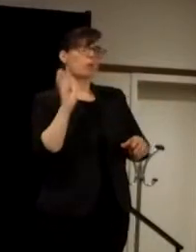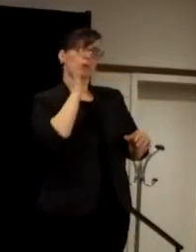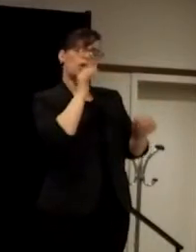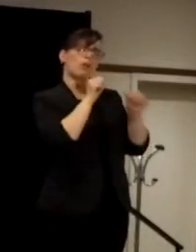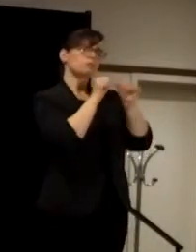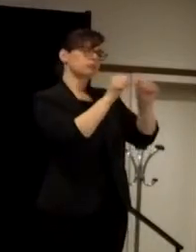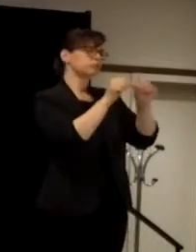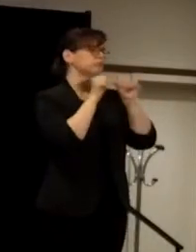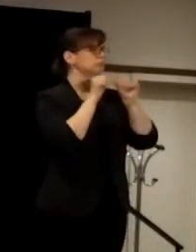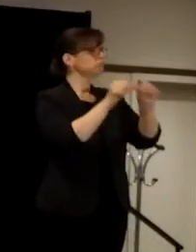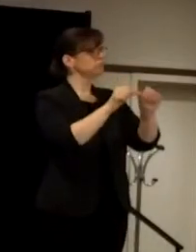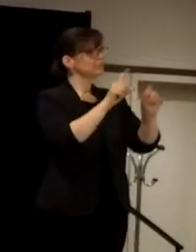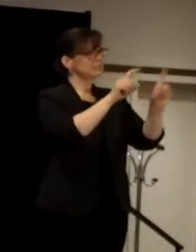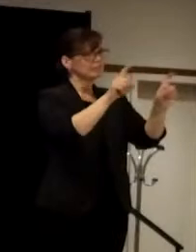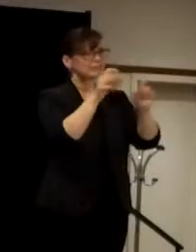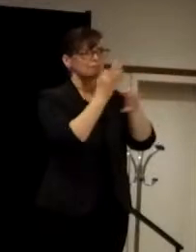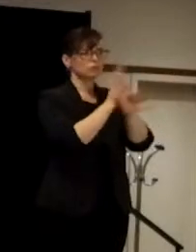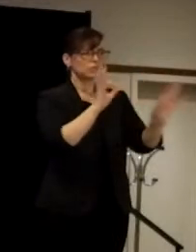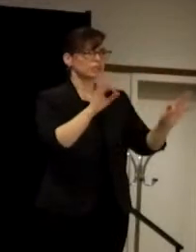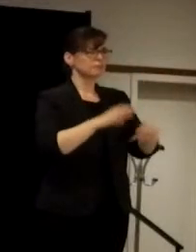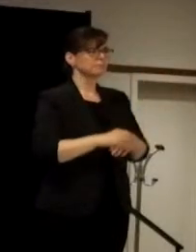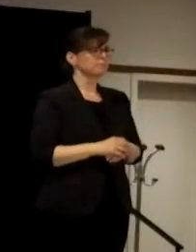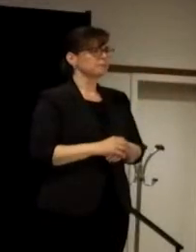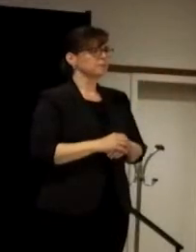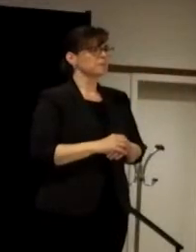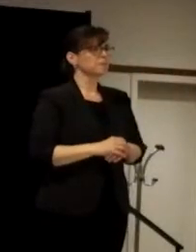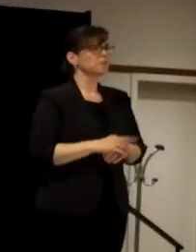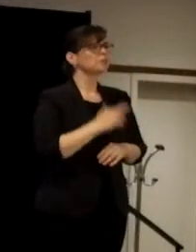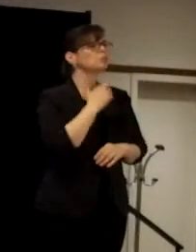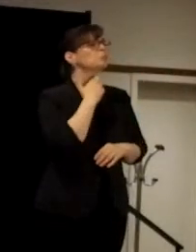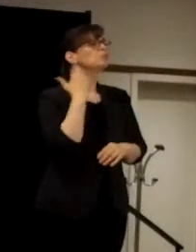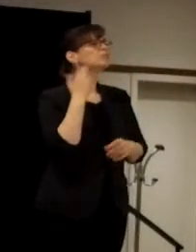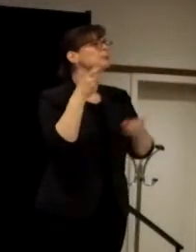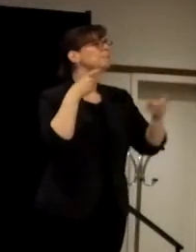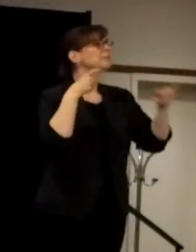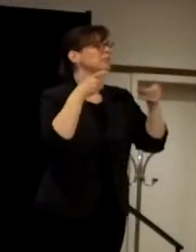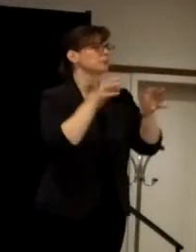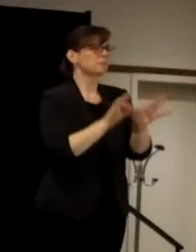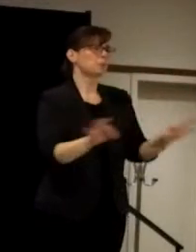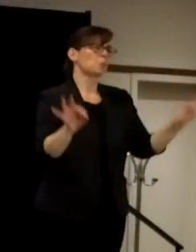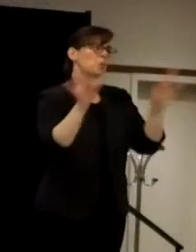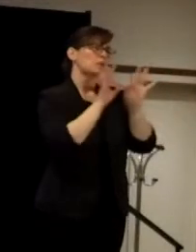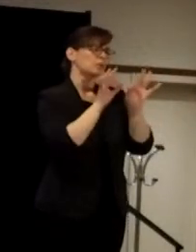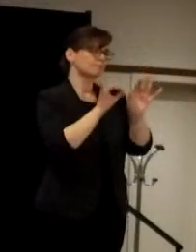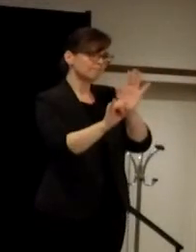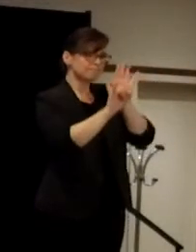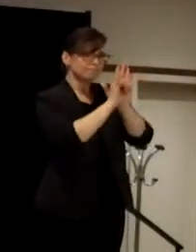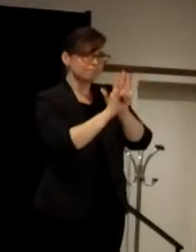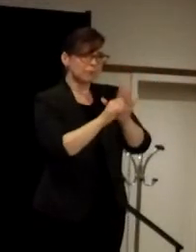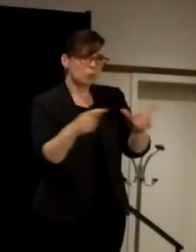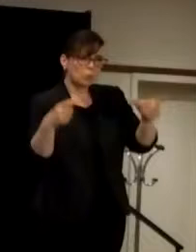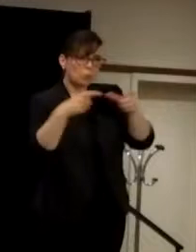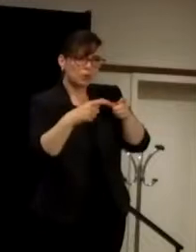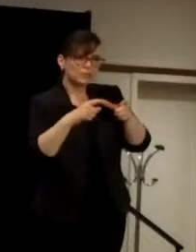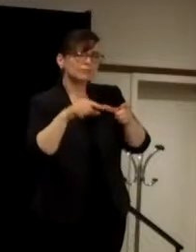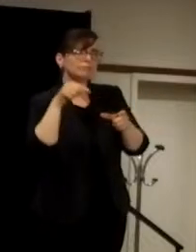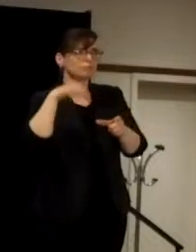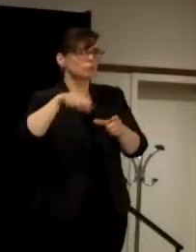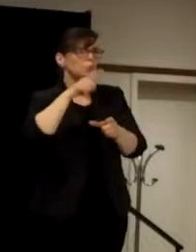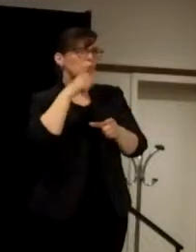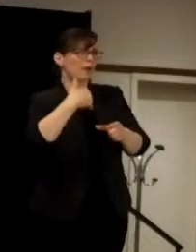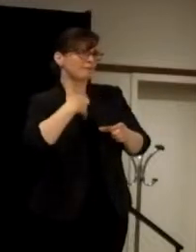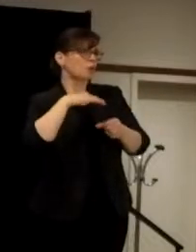to. It's risk management, right? So it's our way to try to find this virus and box it in so it doesn't create other